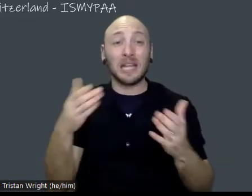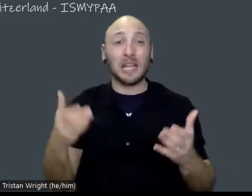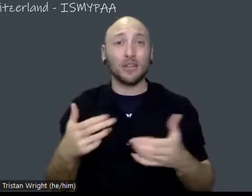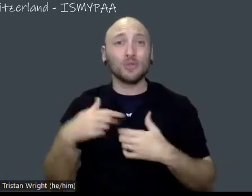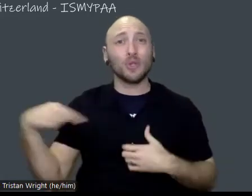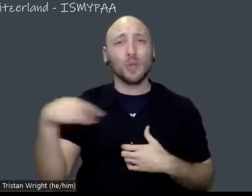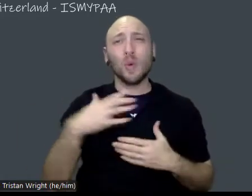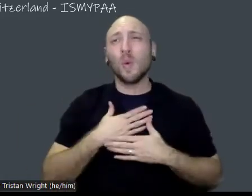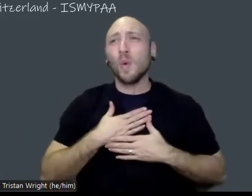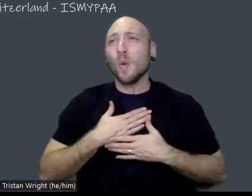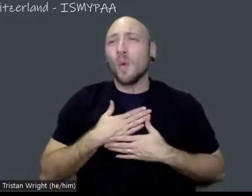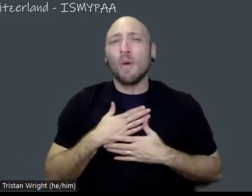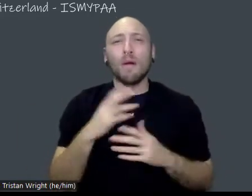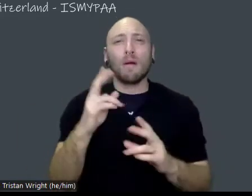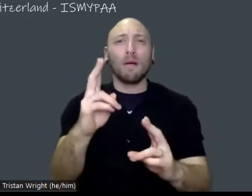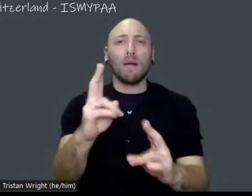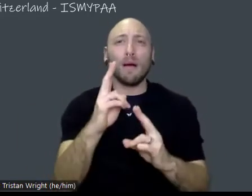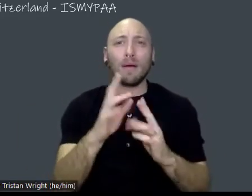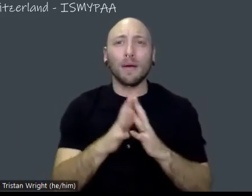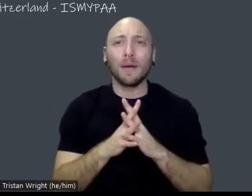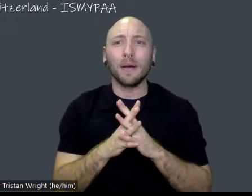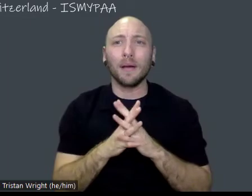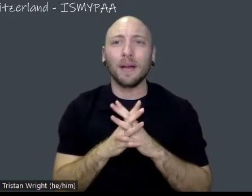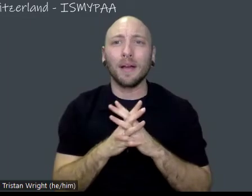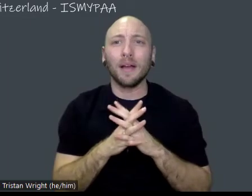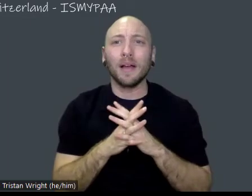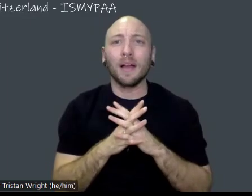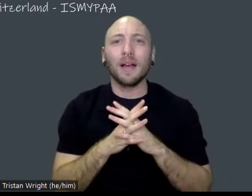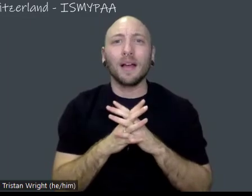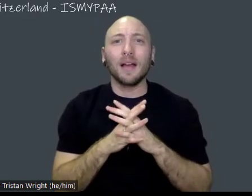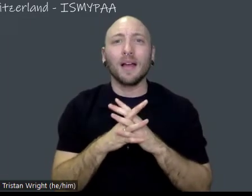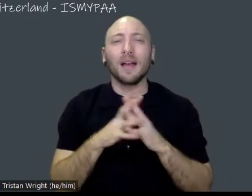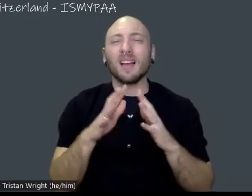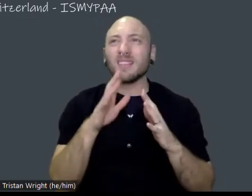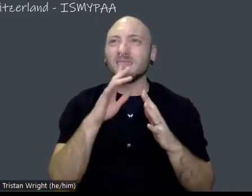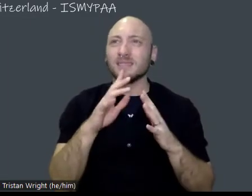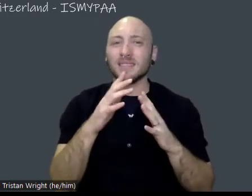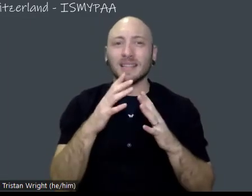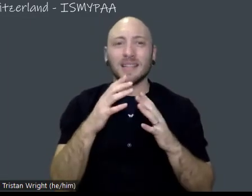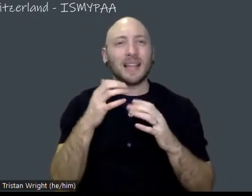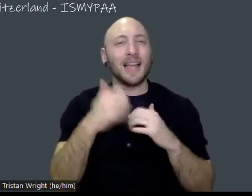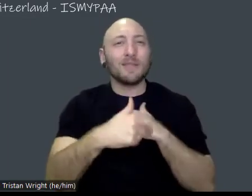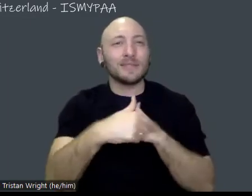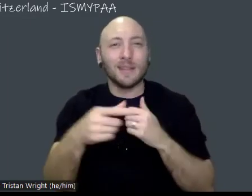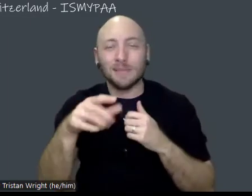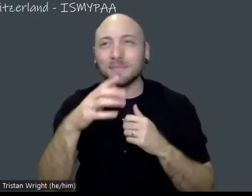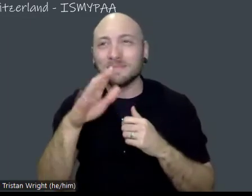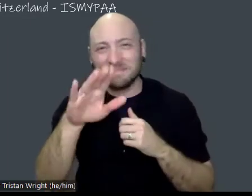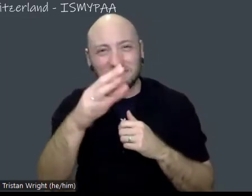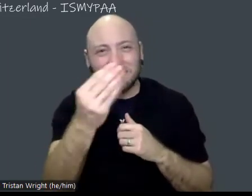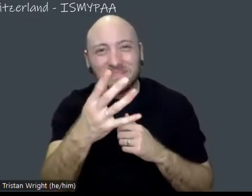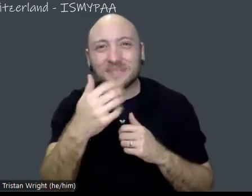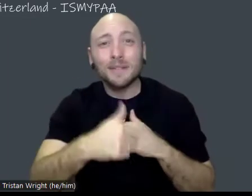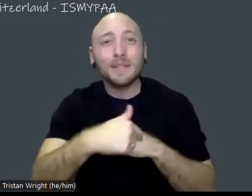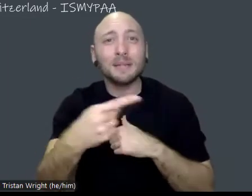you, because everybody, or every time I am inviting to share,